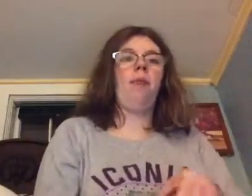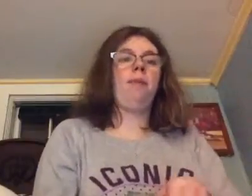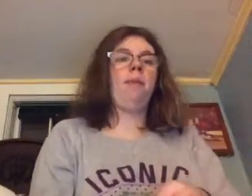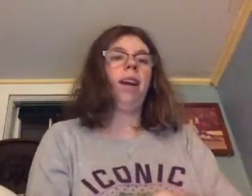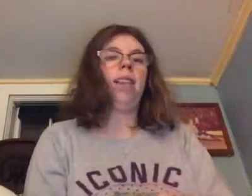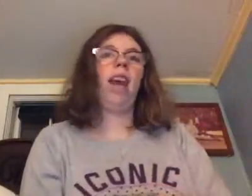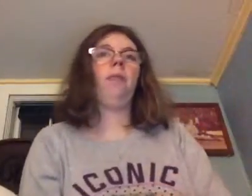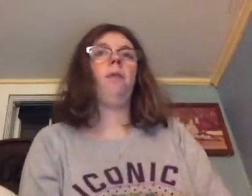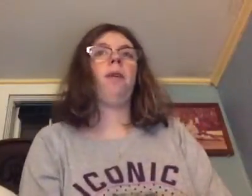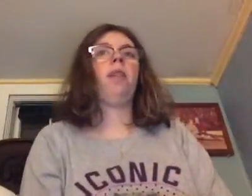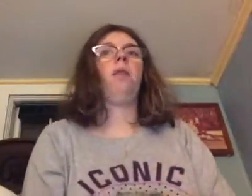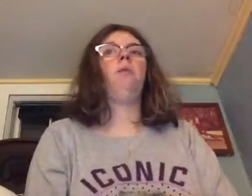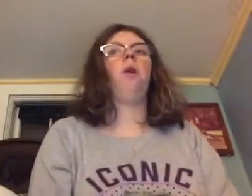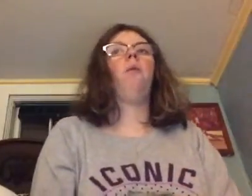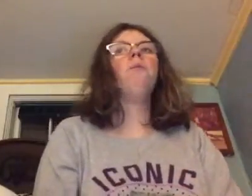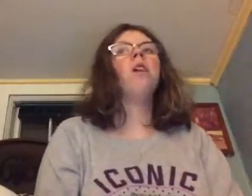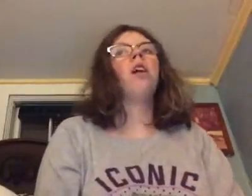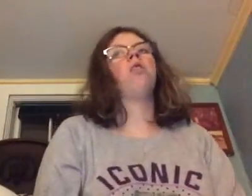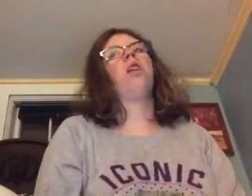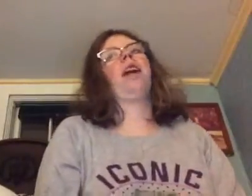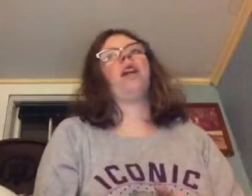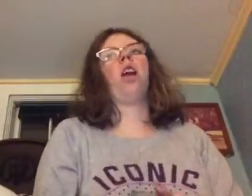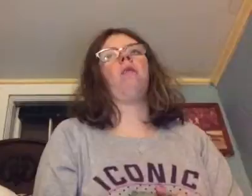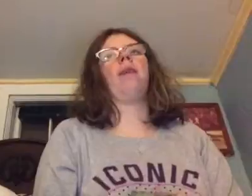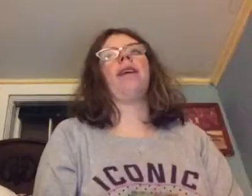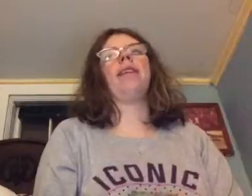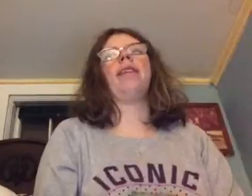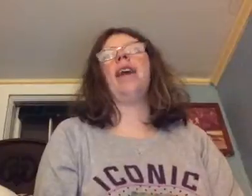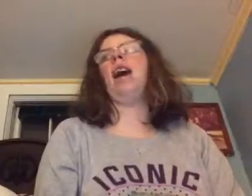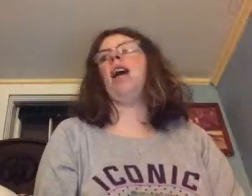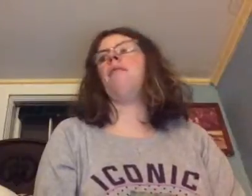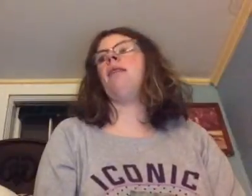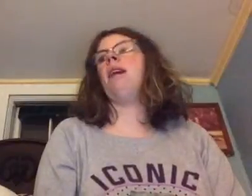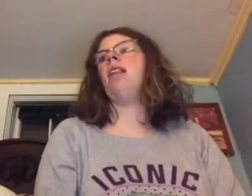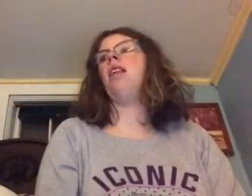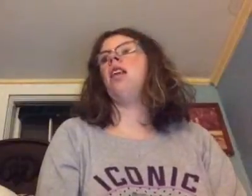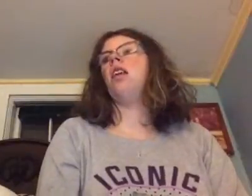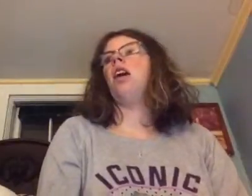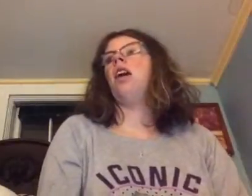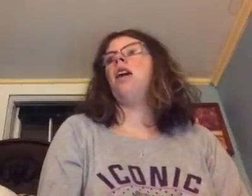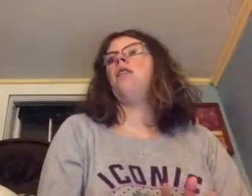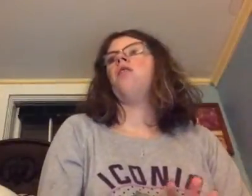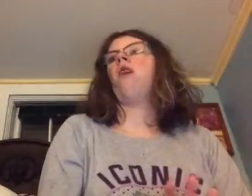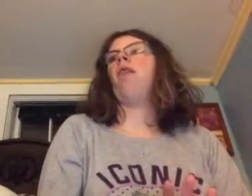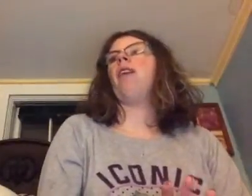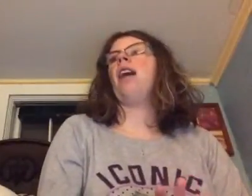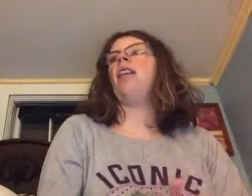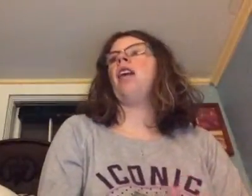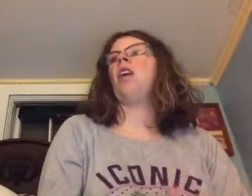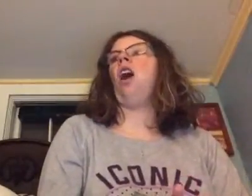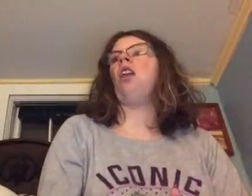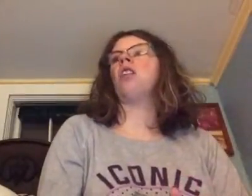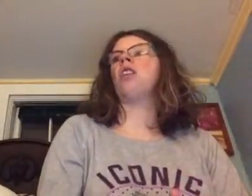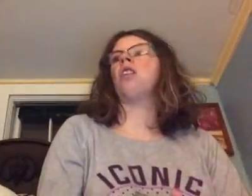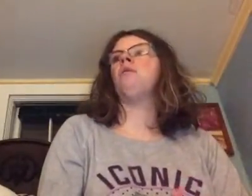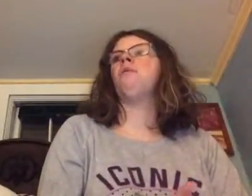with my cousin at this point too, so it's not like I could talk to my cousin. And then, so I would kind of like call her